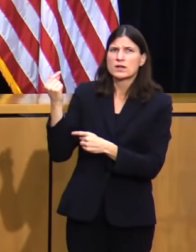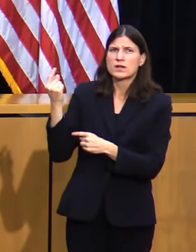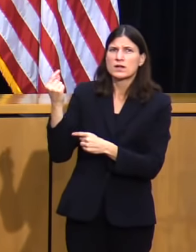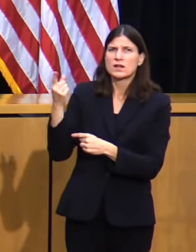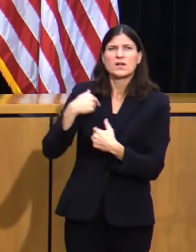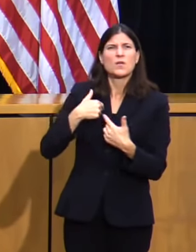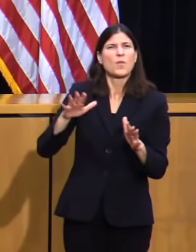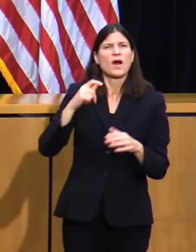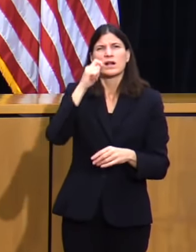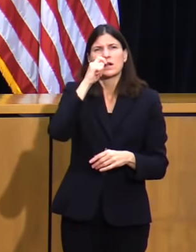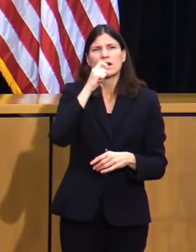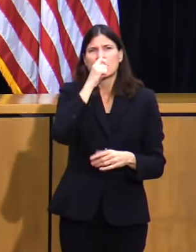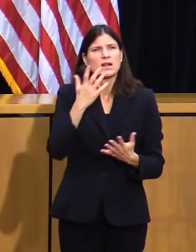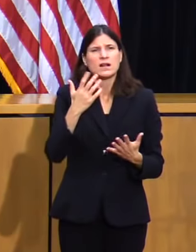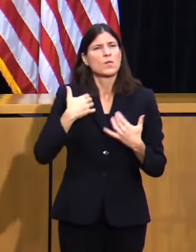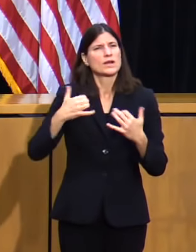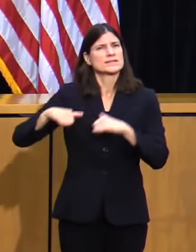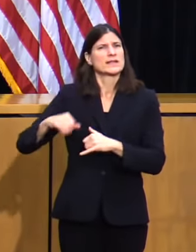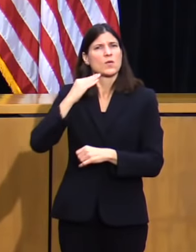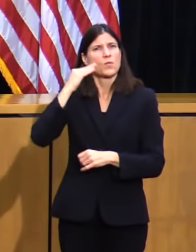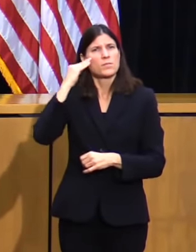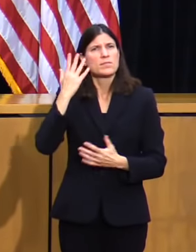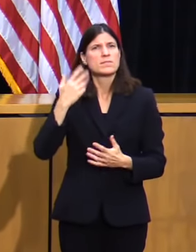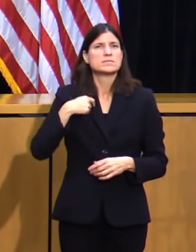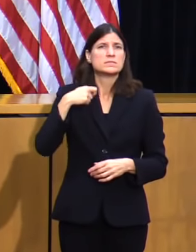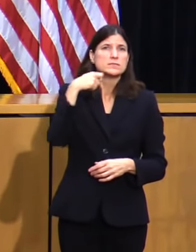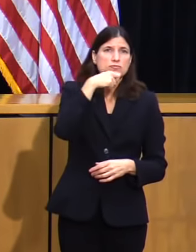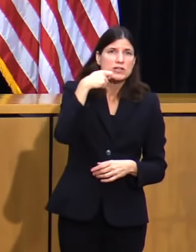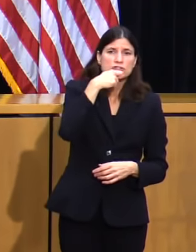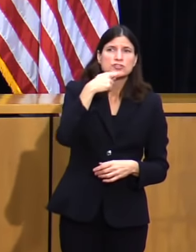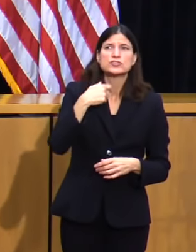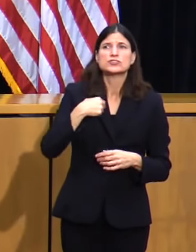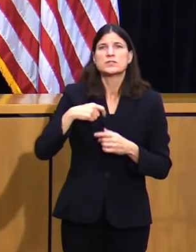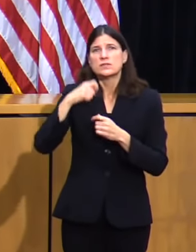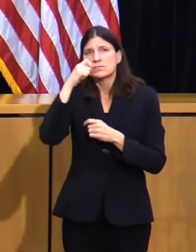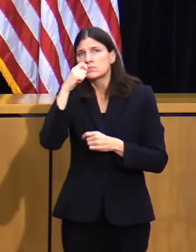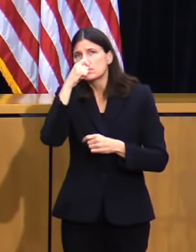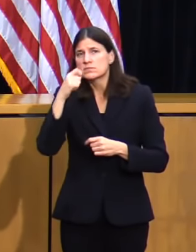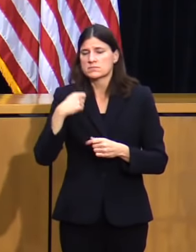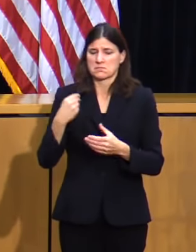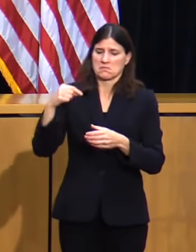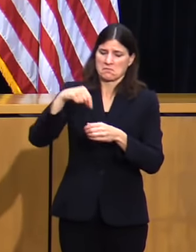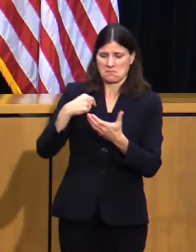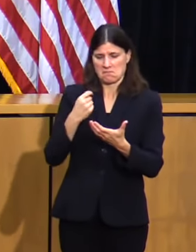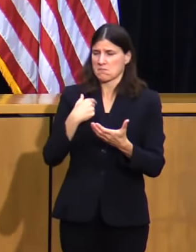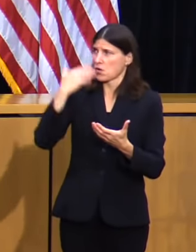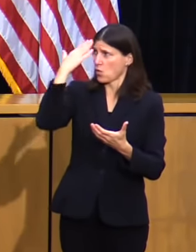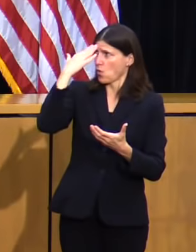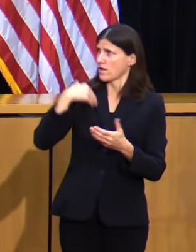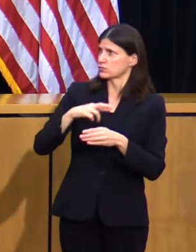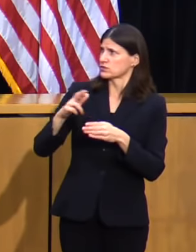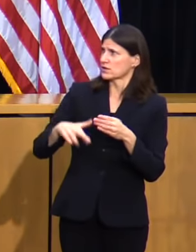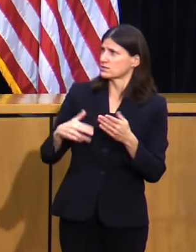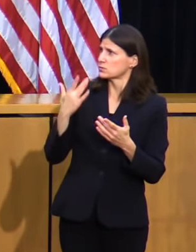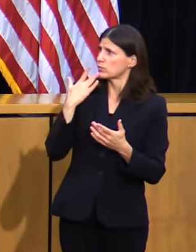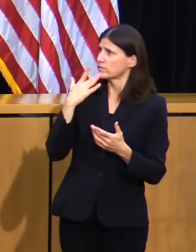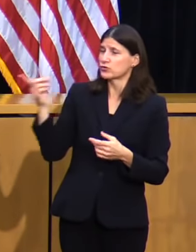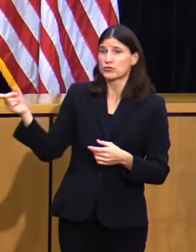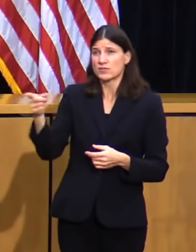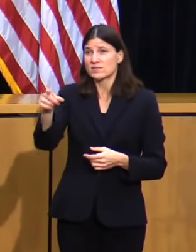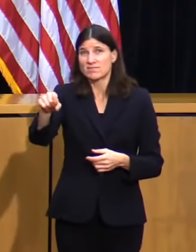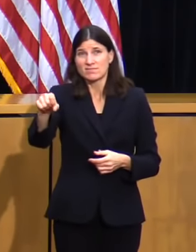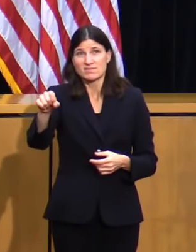tested positive. Call in. I'm not coming to work. I got a quarantine. Well, and then because you're getting it in a fairly short period of time, you can also stay away